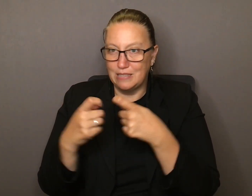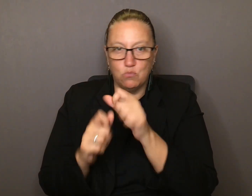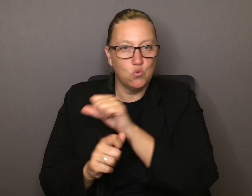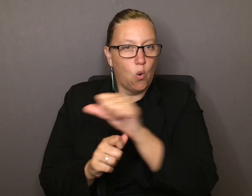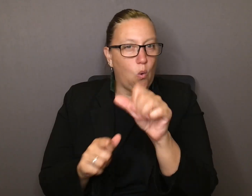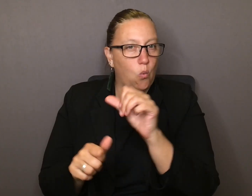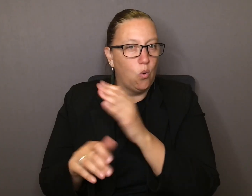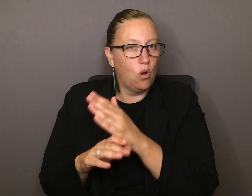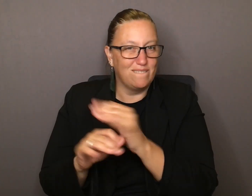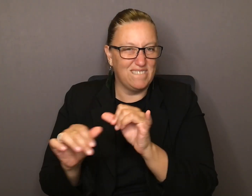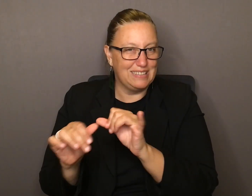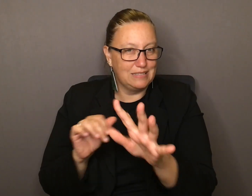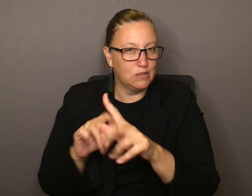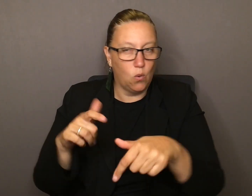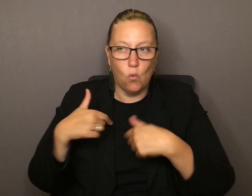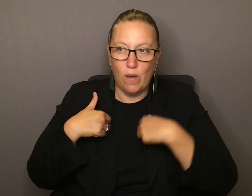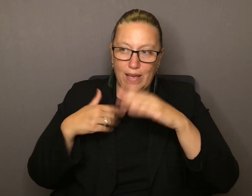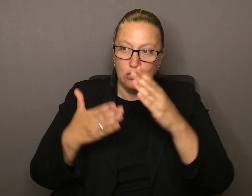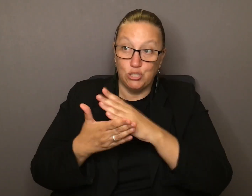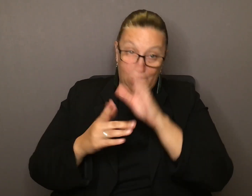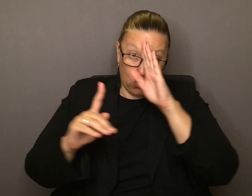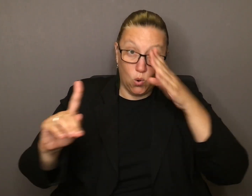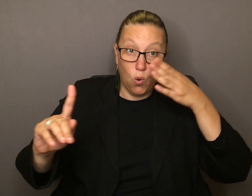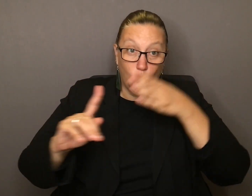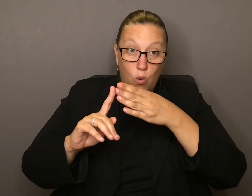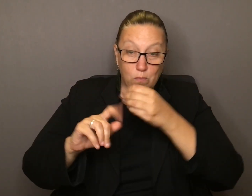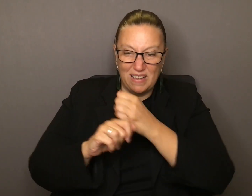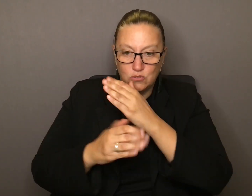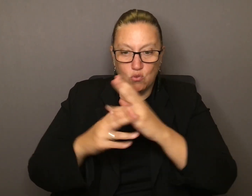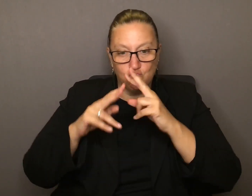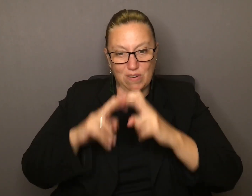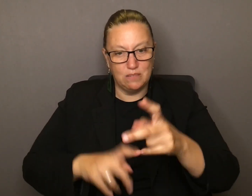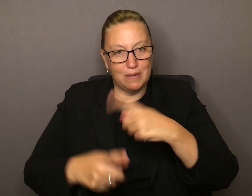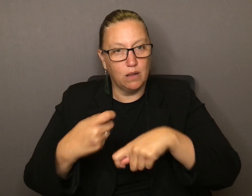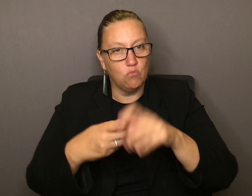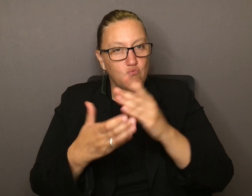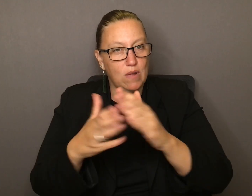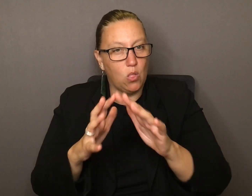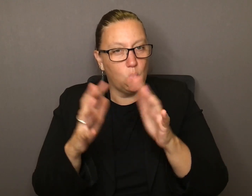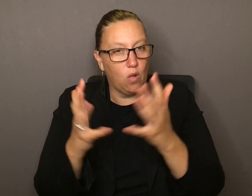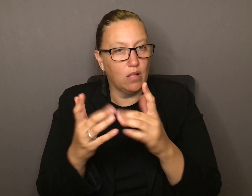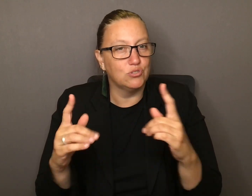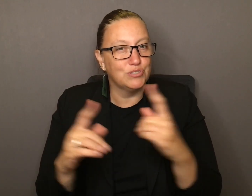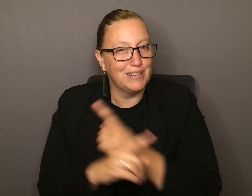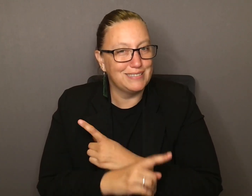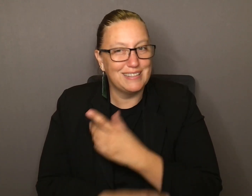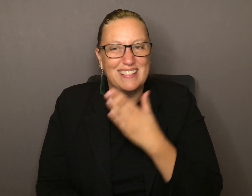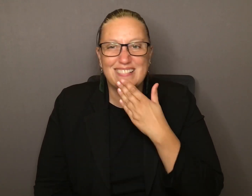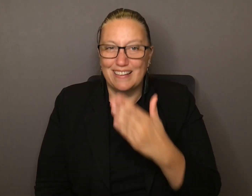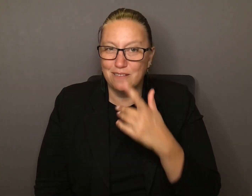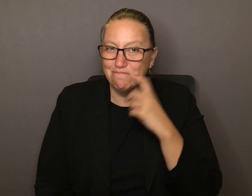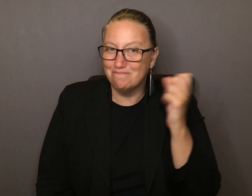we share your goal to make sure research leads to real world change. Thank you. I'll pass back to Jade now.